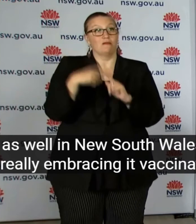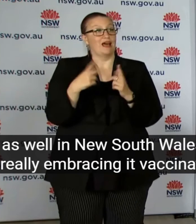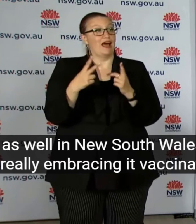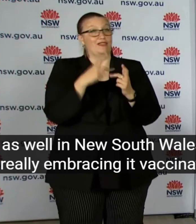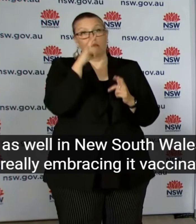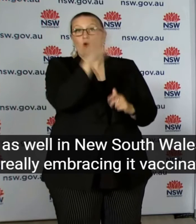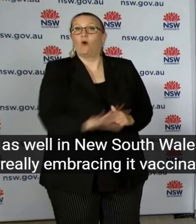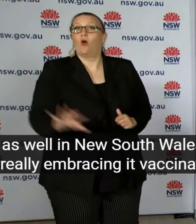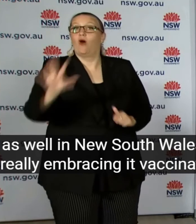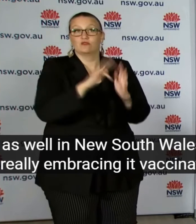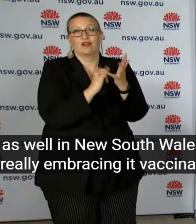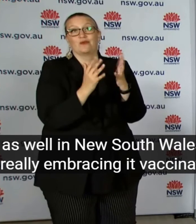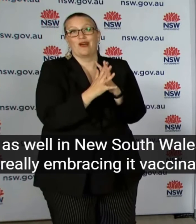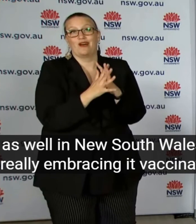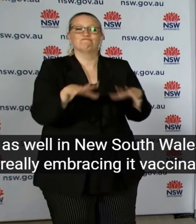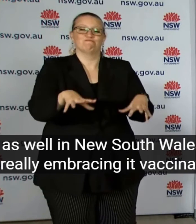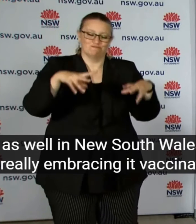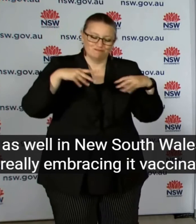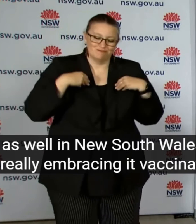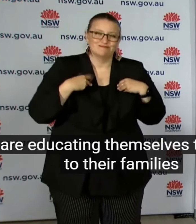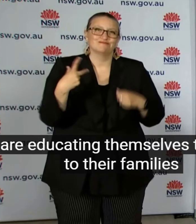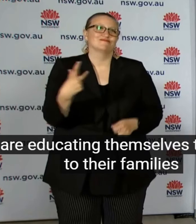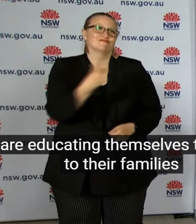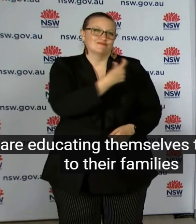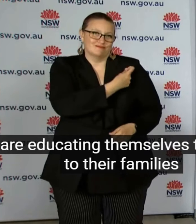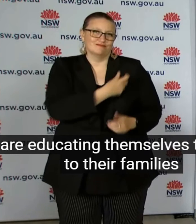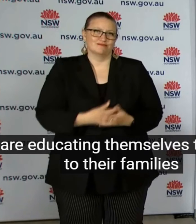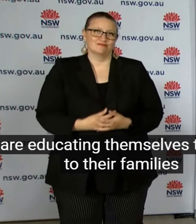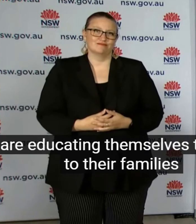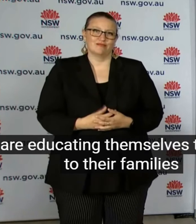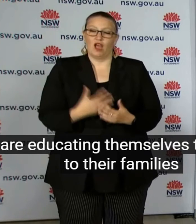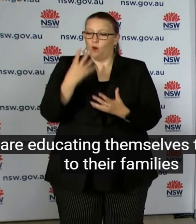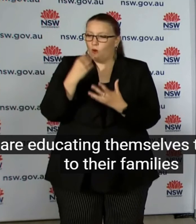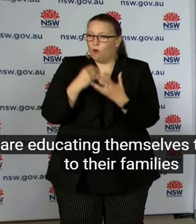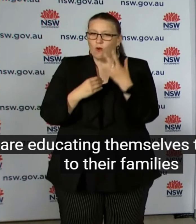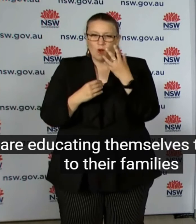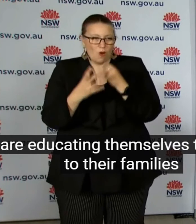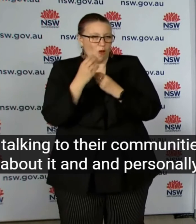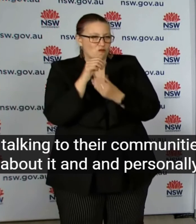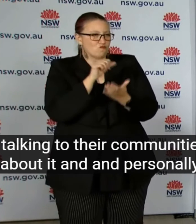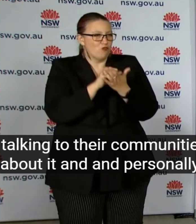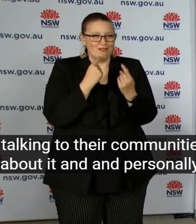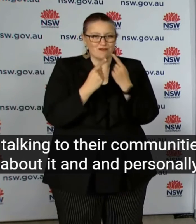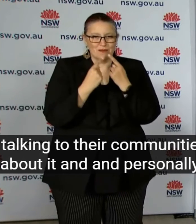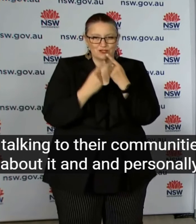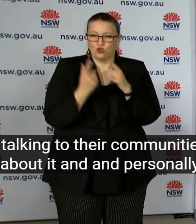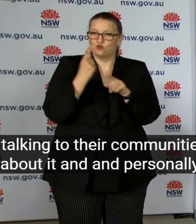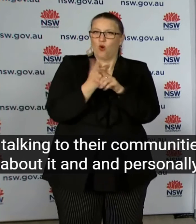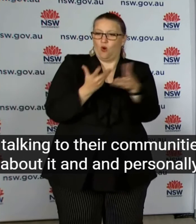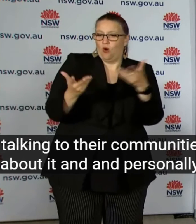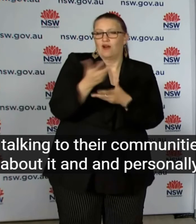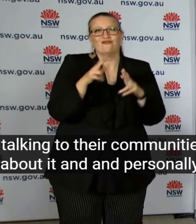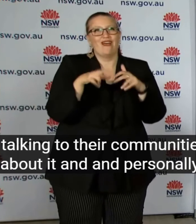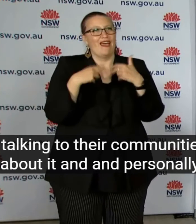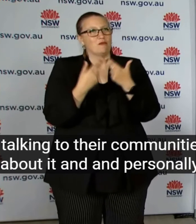are educating themselves, talking to their families, talking to their communities about it. And personally, I feel really confident that in